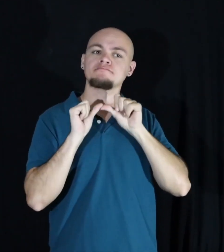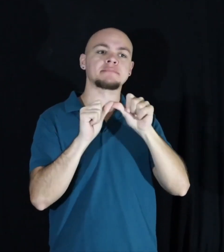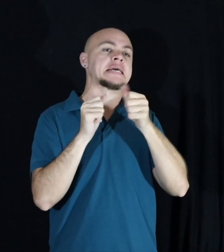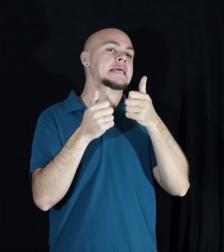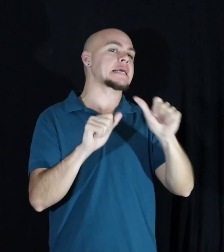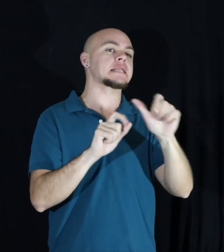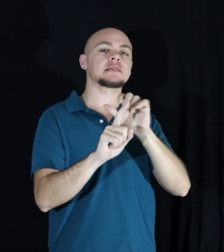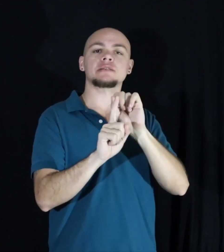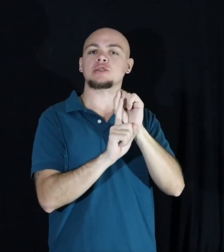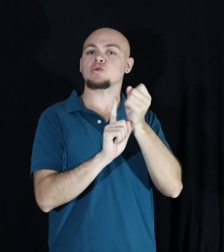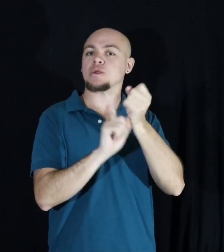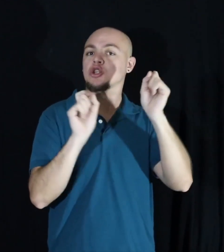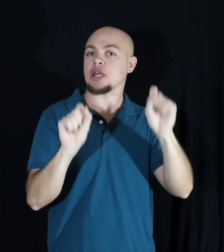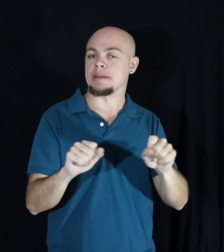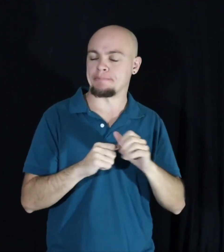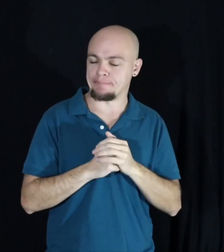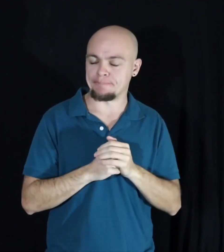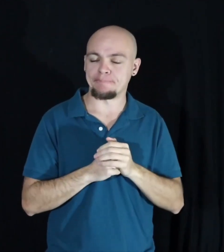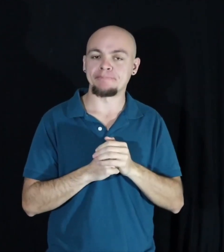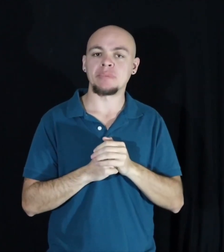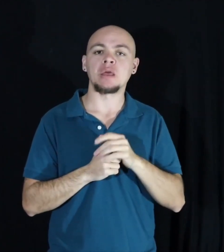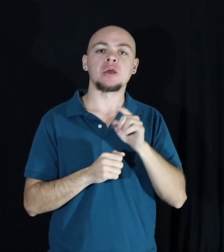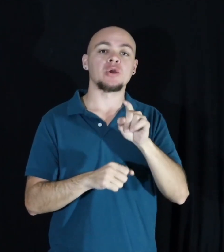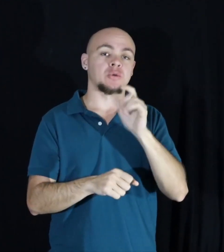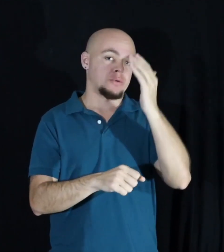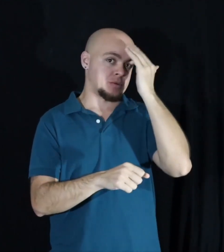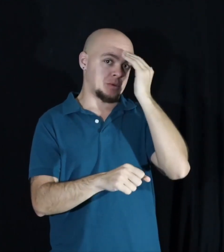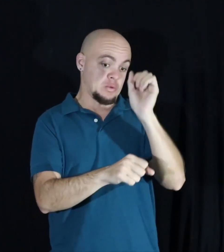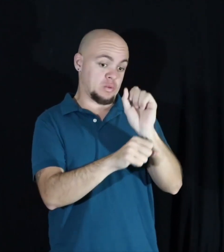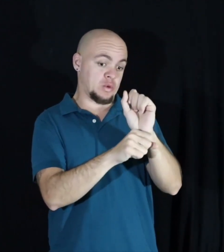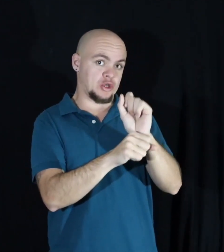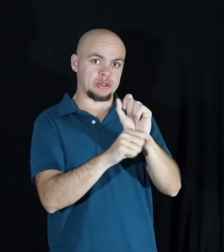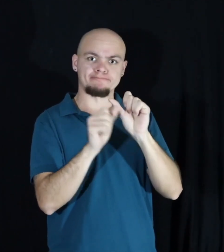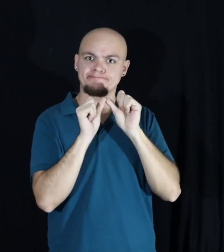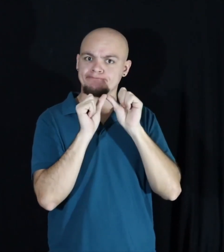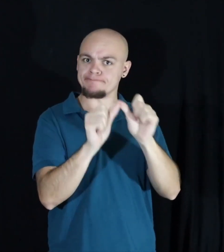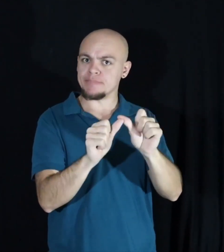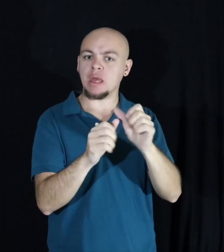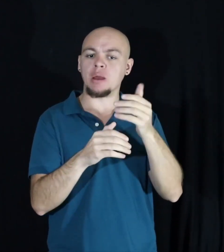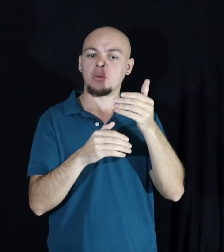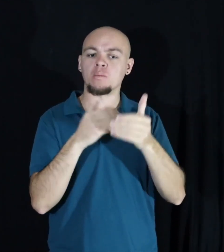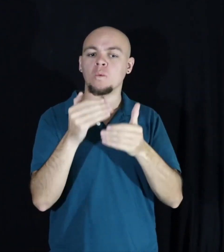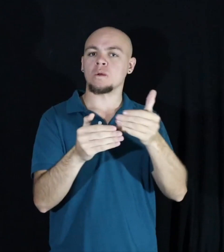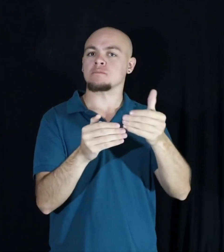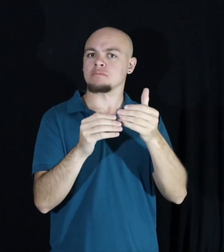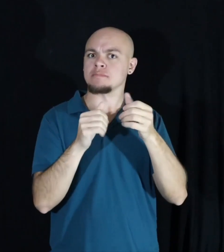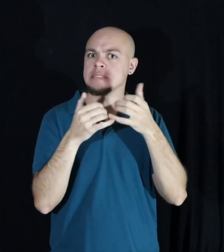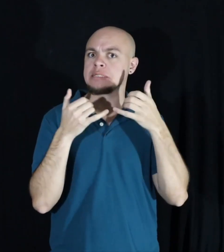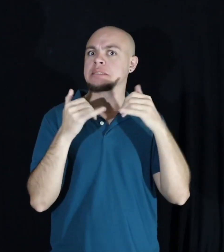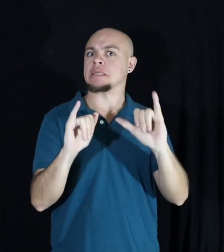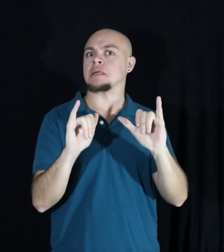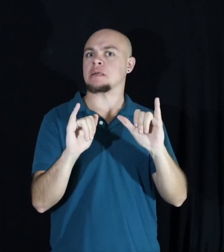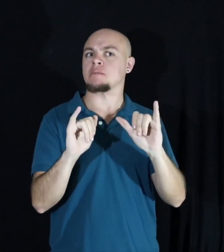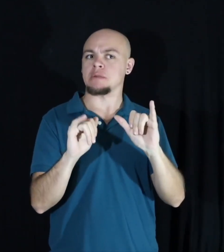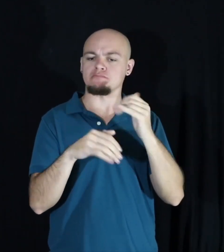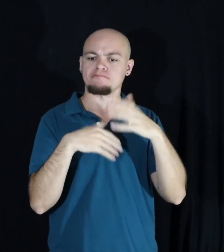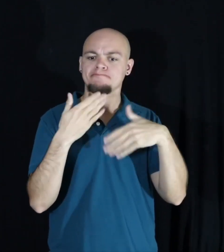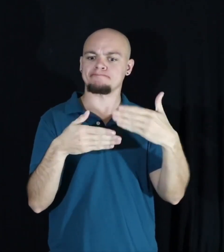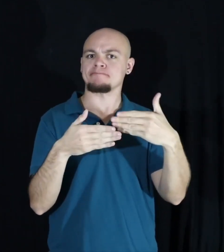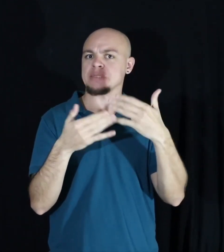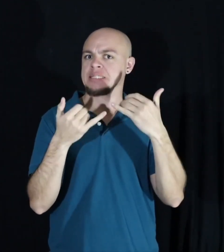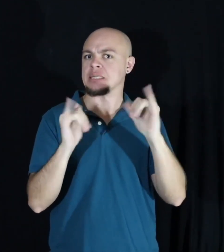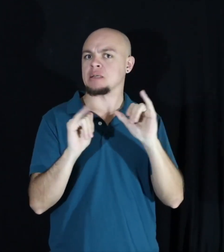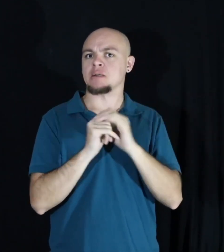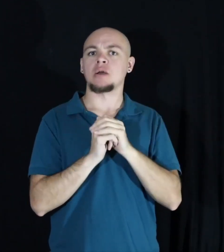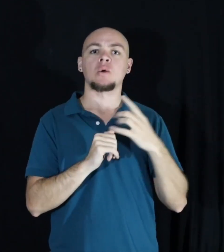setting. Although, as you've heard, work is underway and progress has been made, there's still a way to go. But until then,